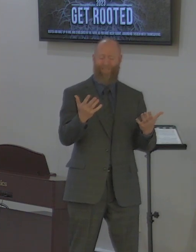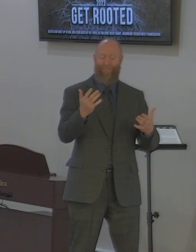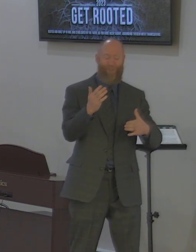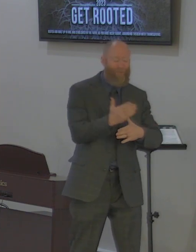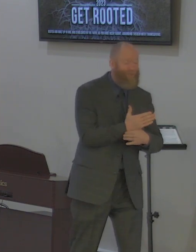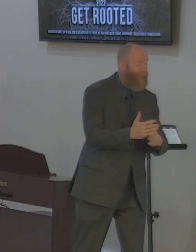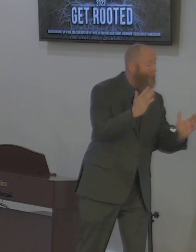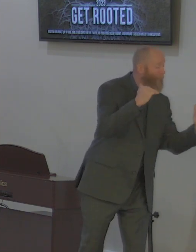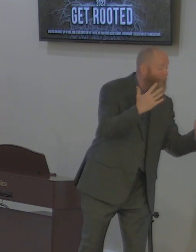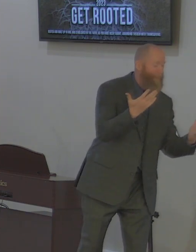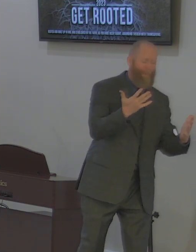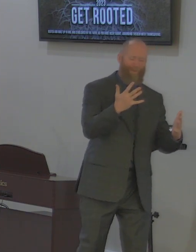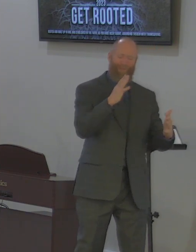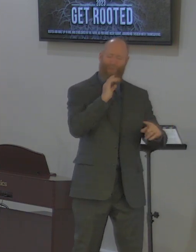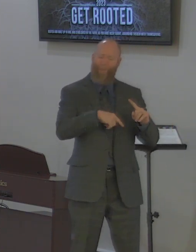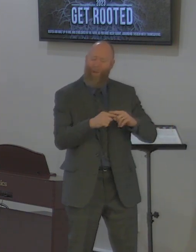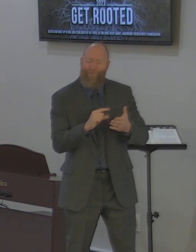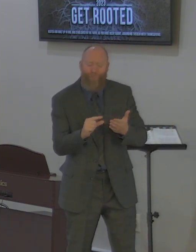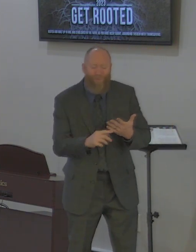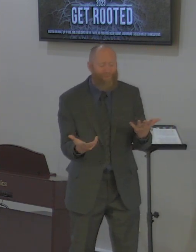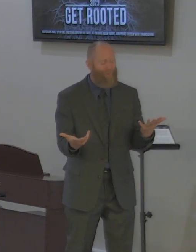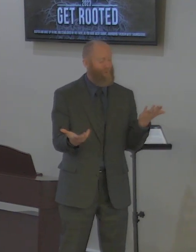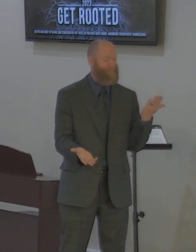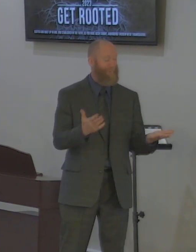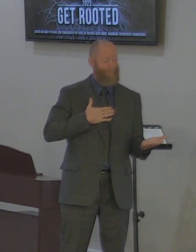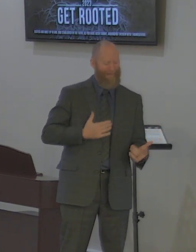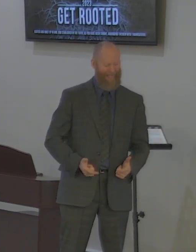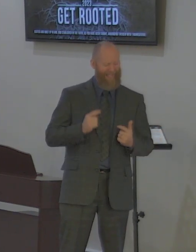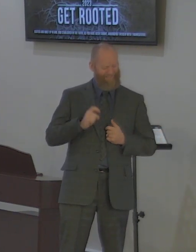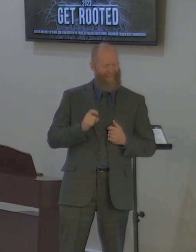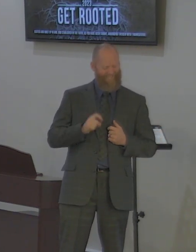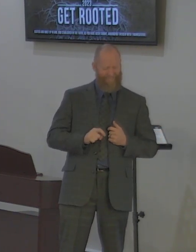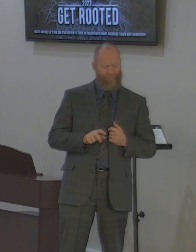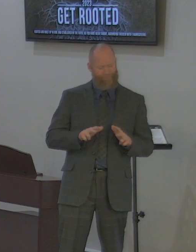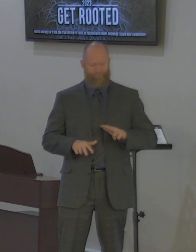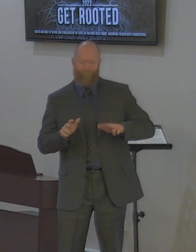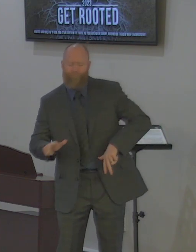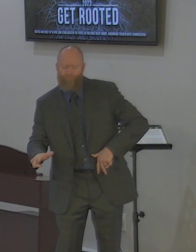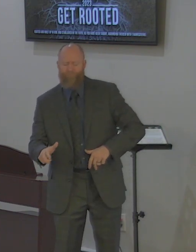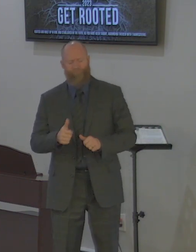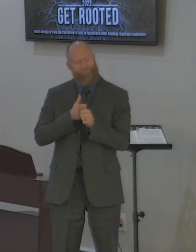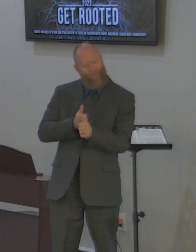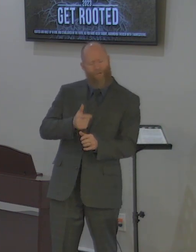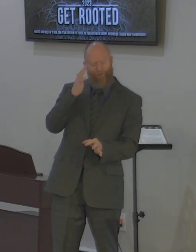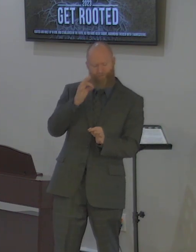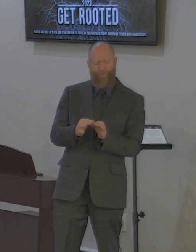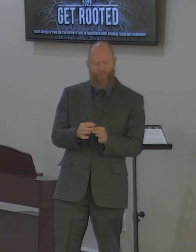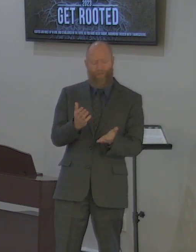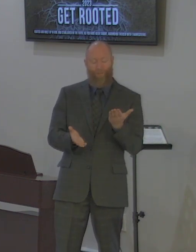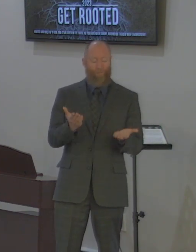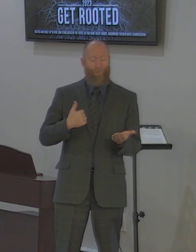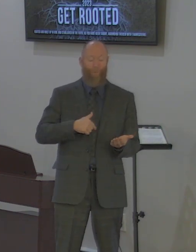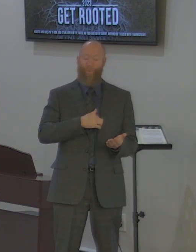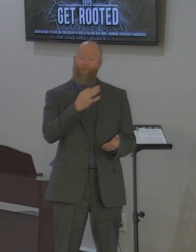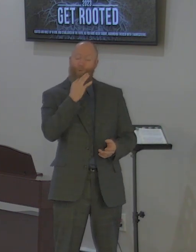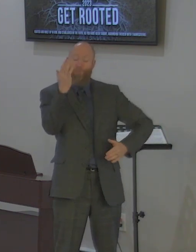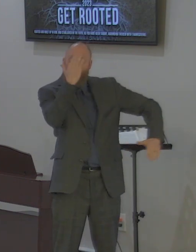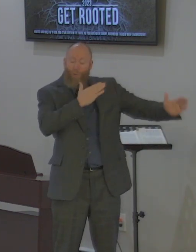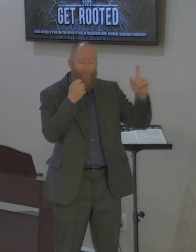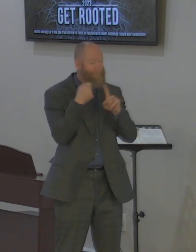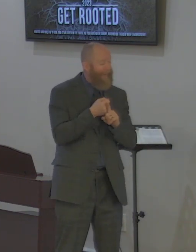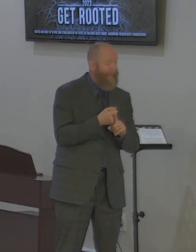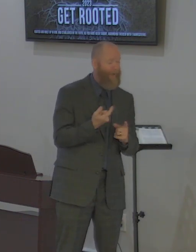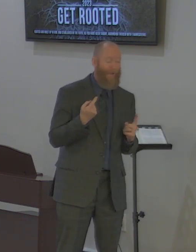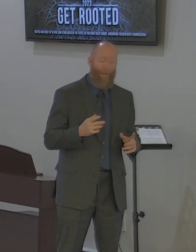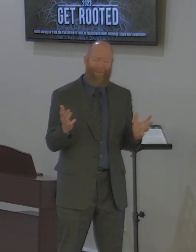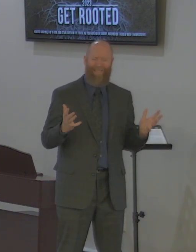Lord, maybe we need to learn to walk by faith. Lord, maybe we're coming up and facing a tribulation ahead, and we need to increase